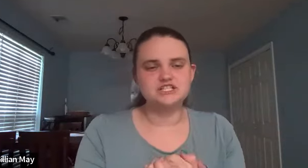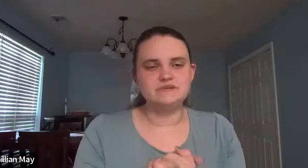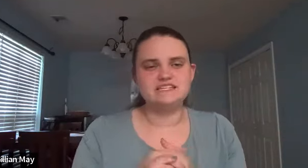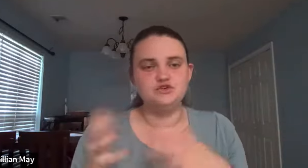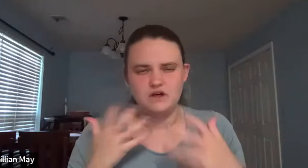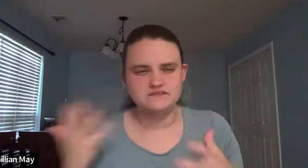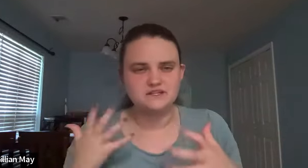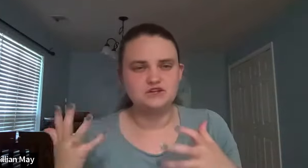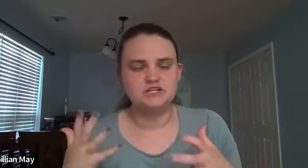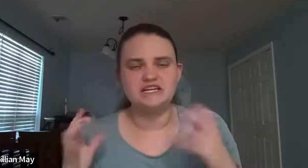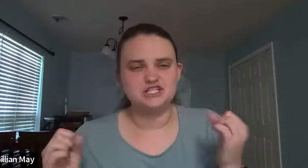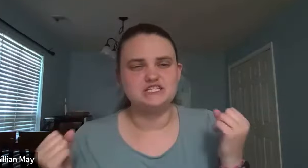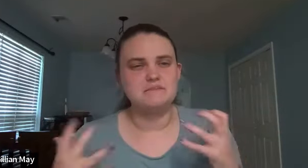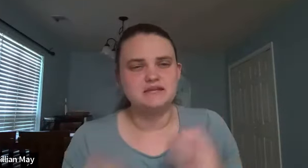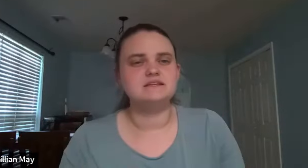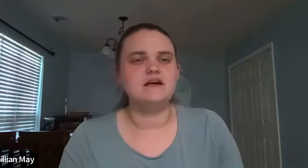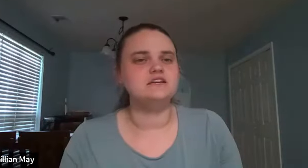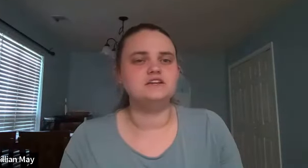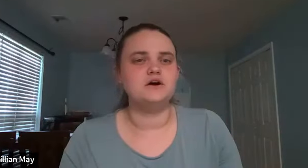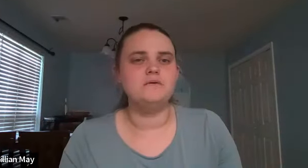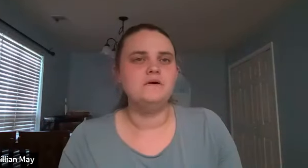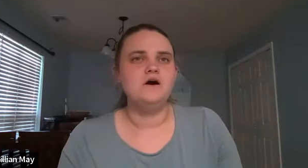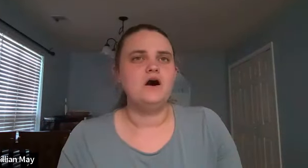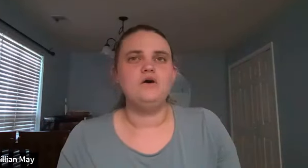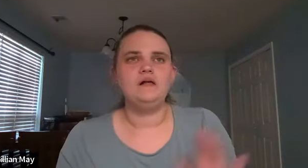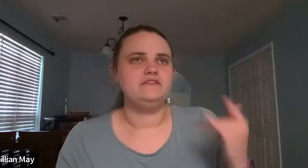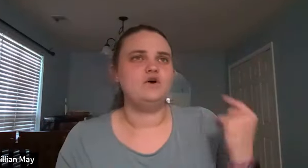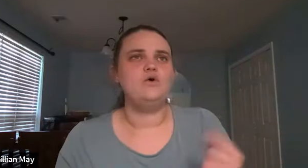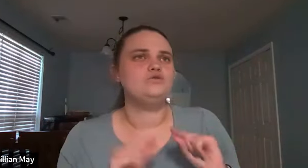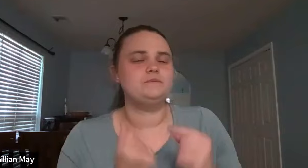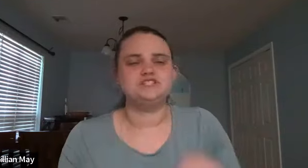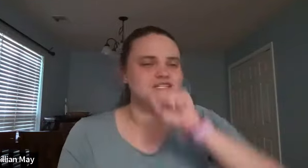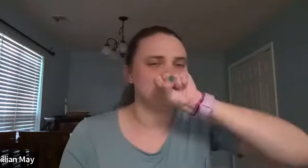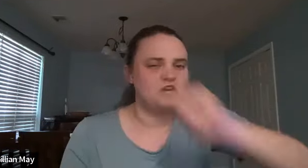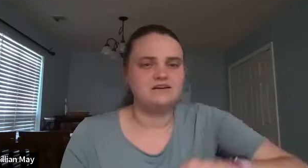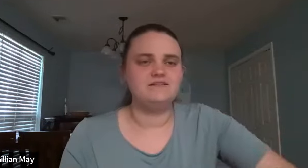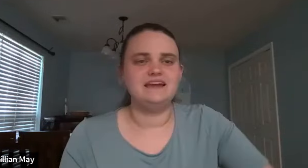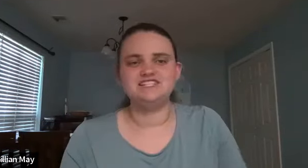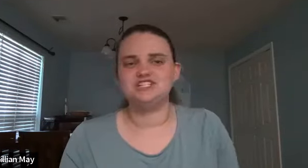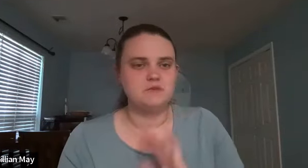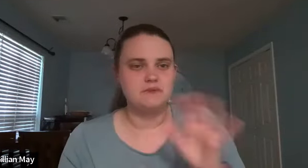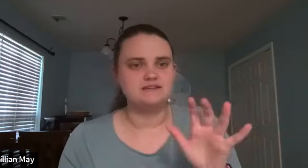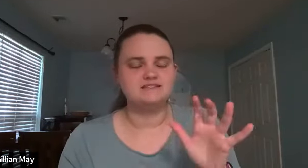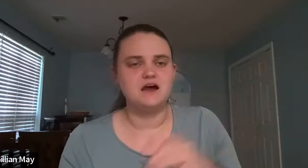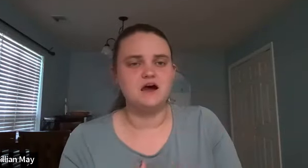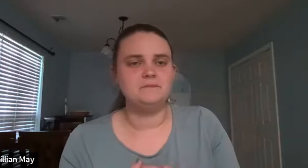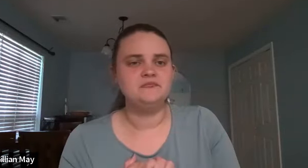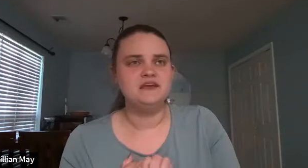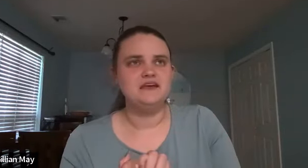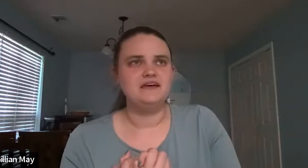just means that you love something so much, like it's just amazing. Like, you know, oh, like this whole group is just like, it's just the best.